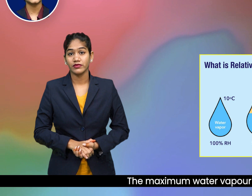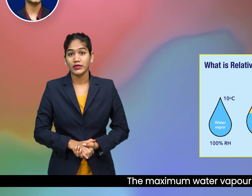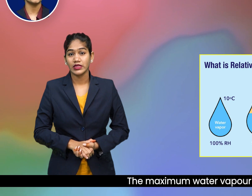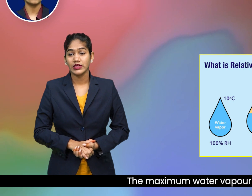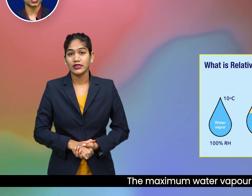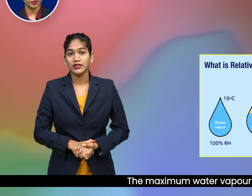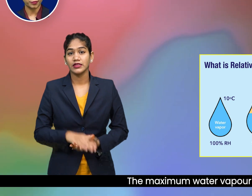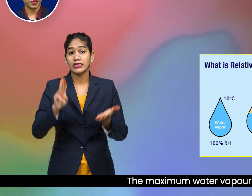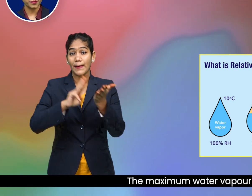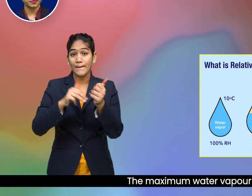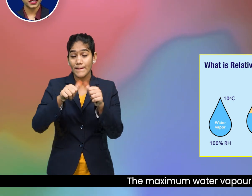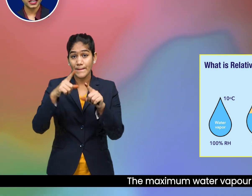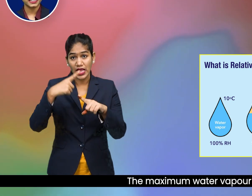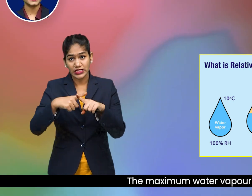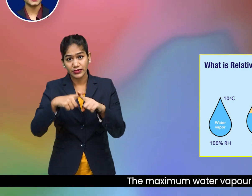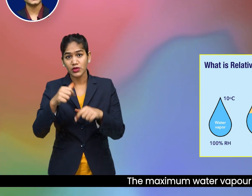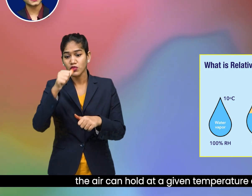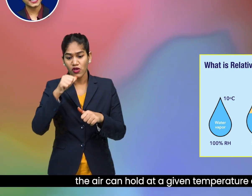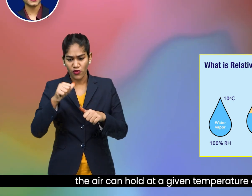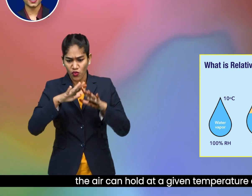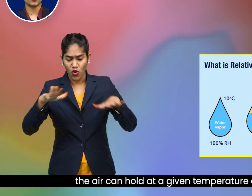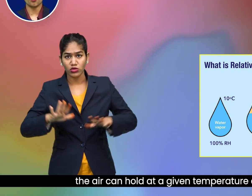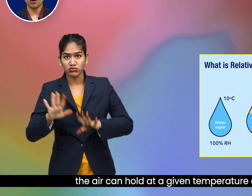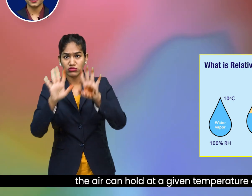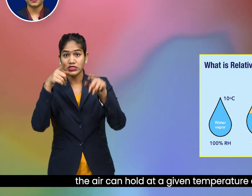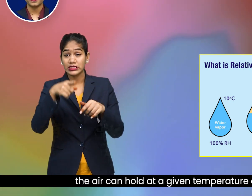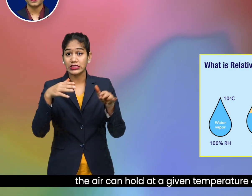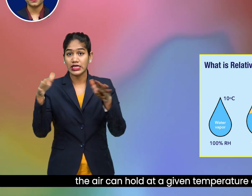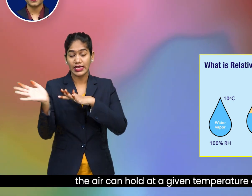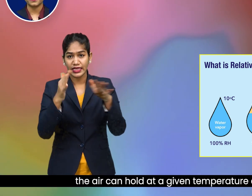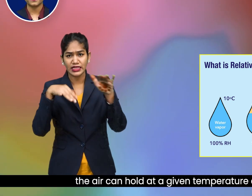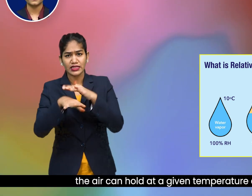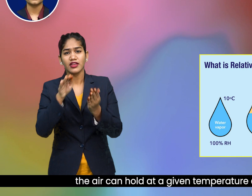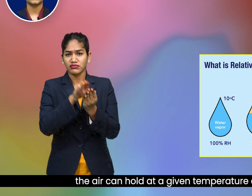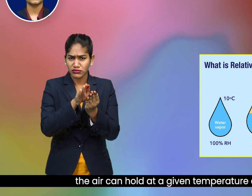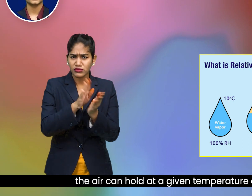the maximum water vapor that the air can hold